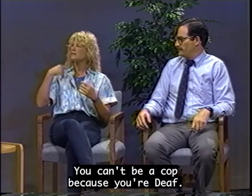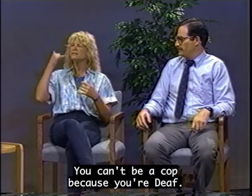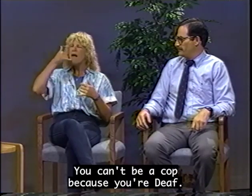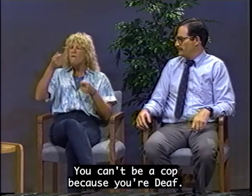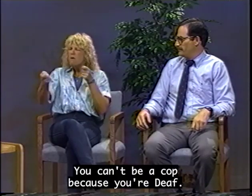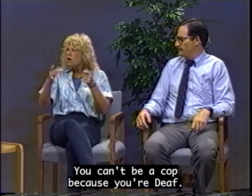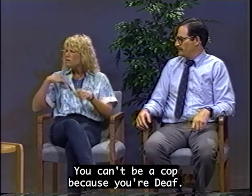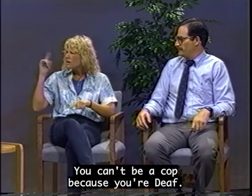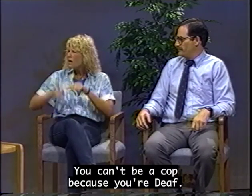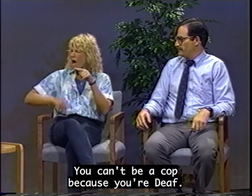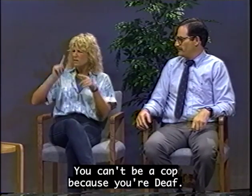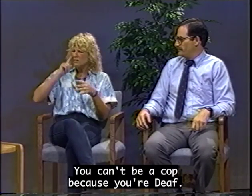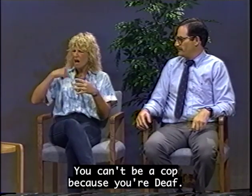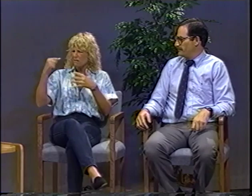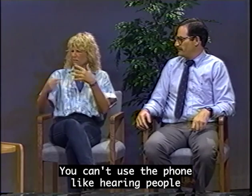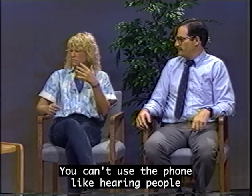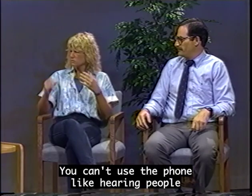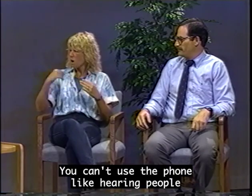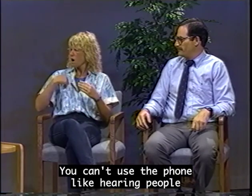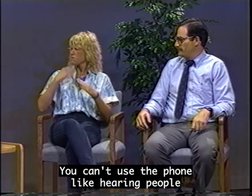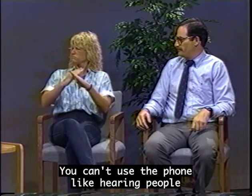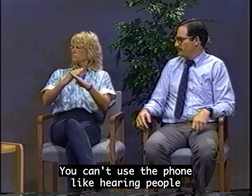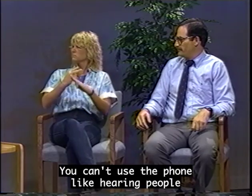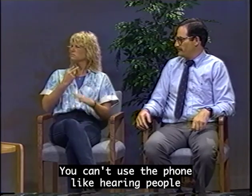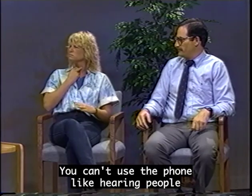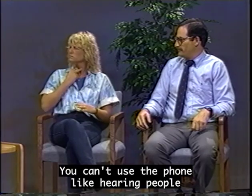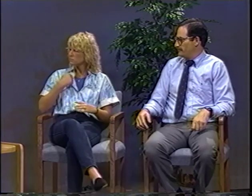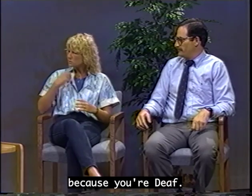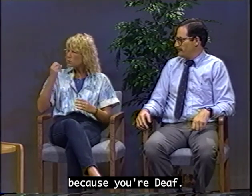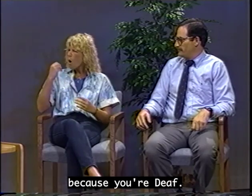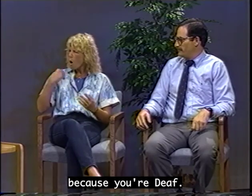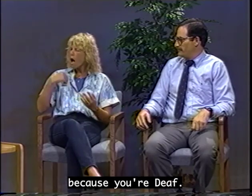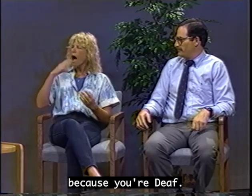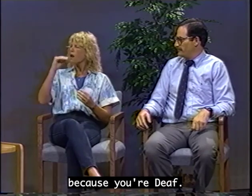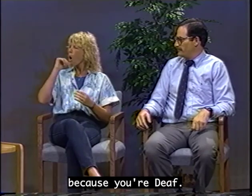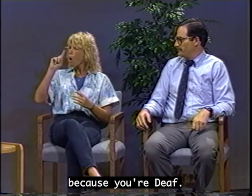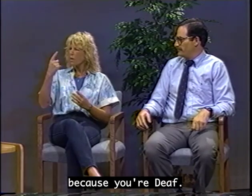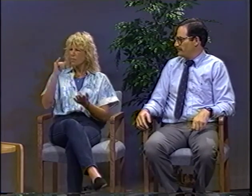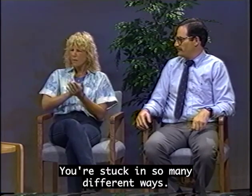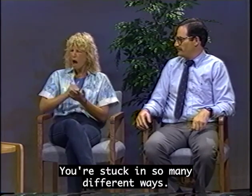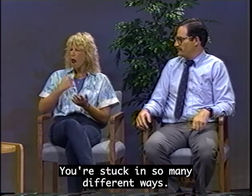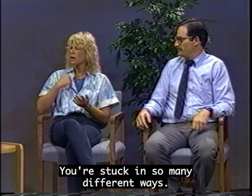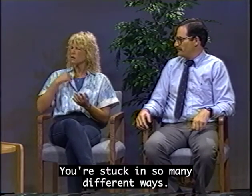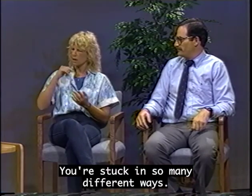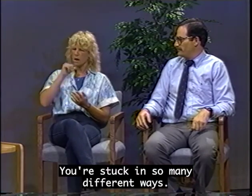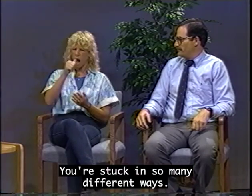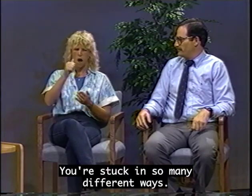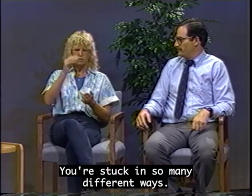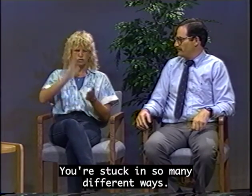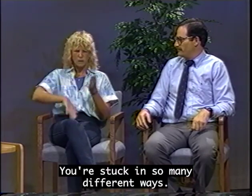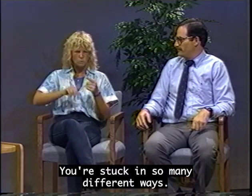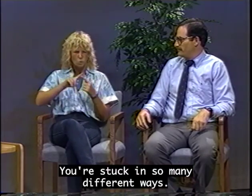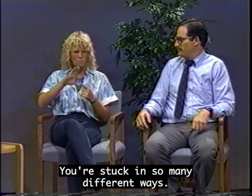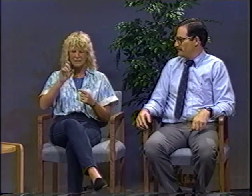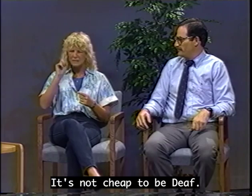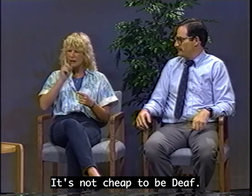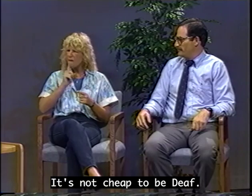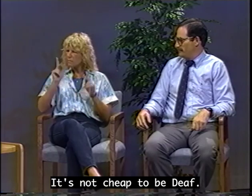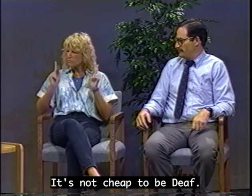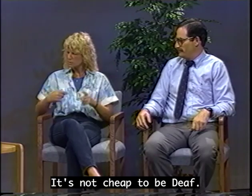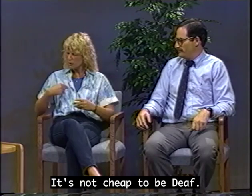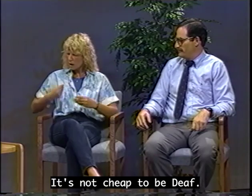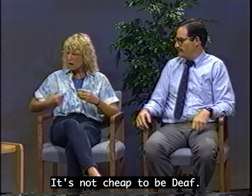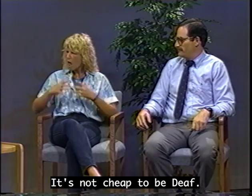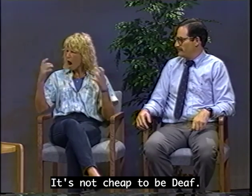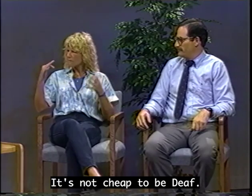You can't be a cop because you're deaf. You can't use the phone like hearing people because you're deaf. You're stuck in so many different ways.